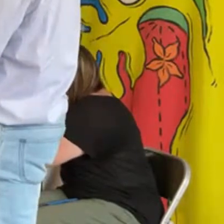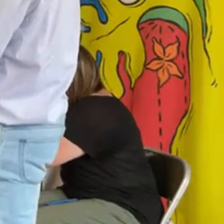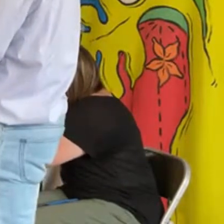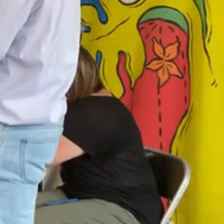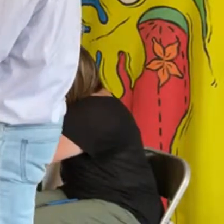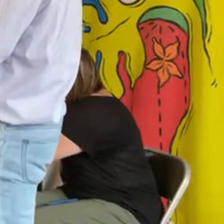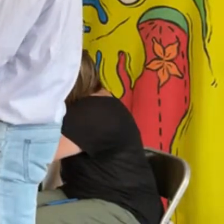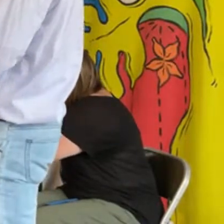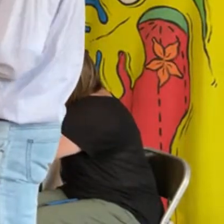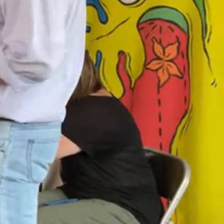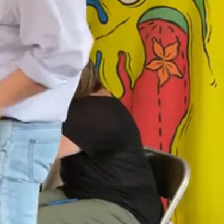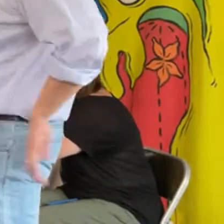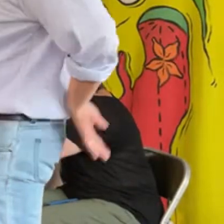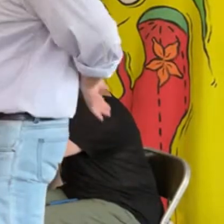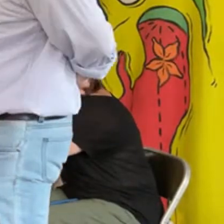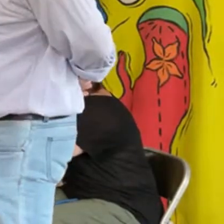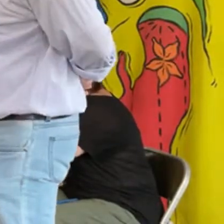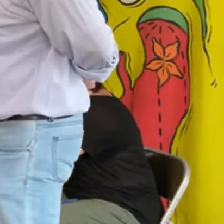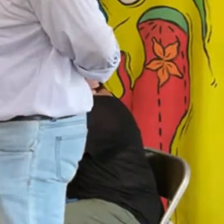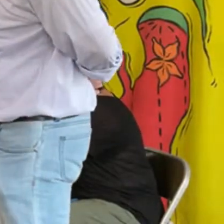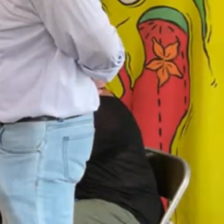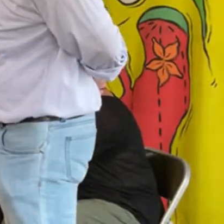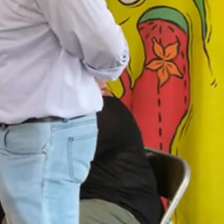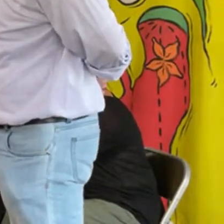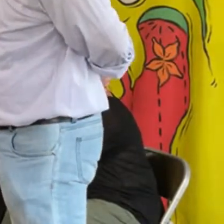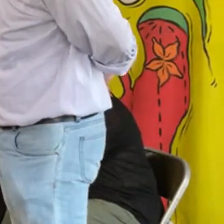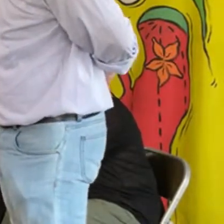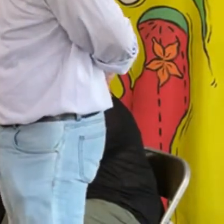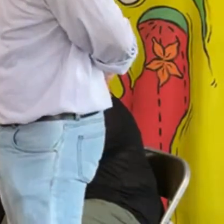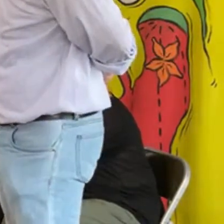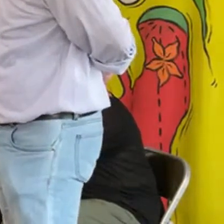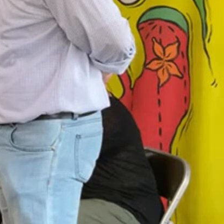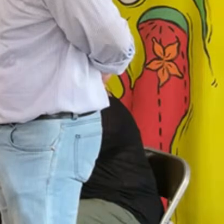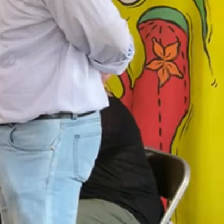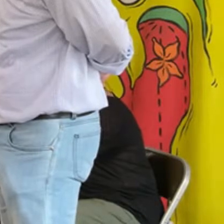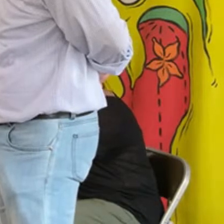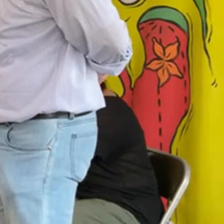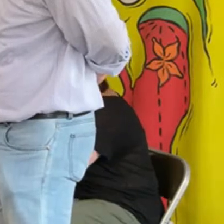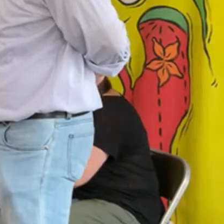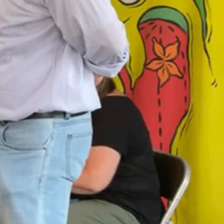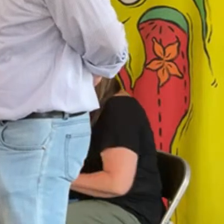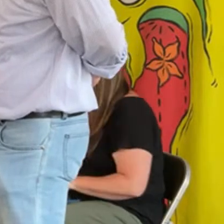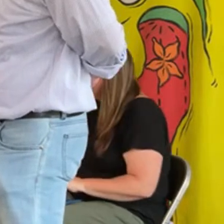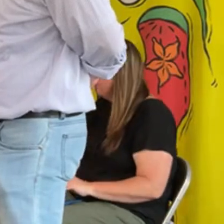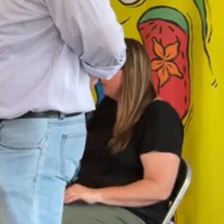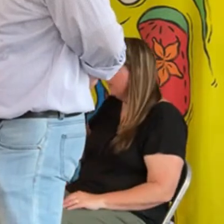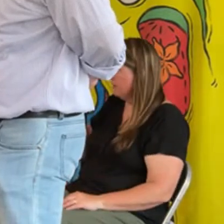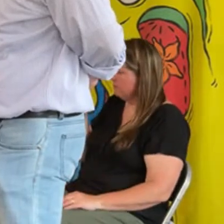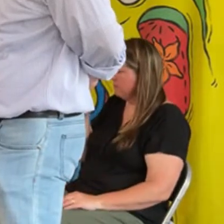Next page, 16. That map of bone and opening files.